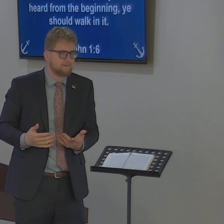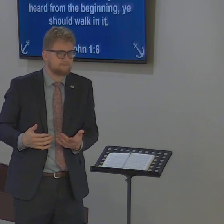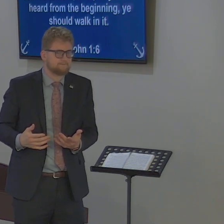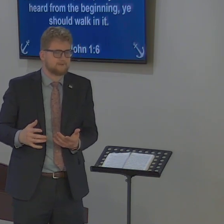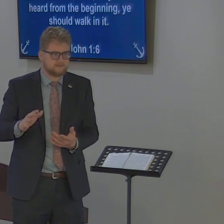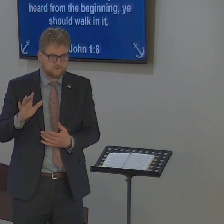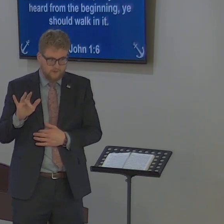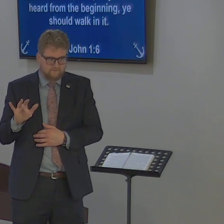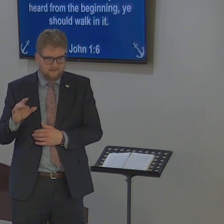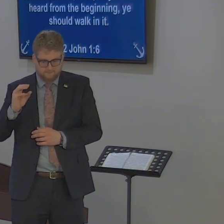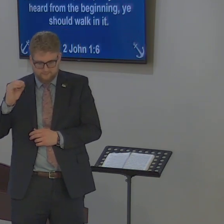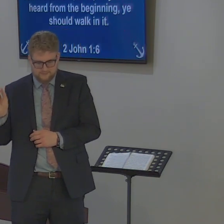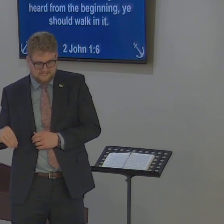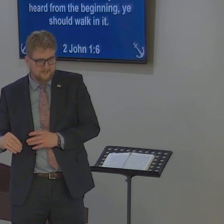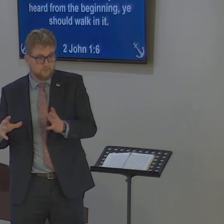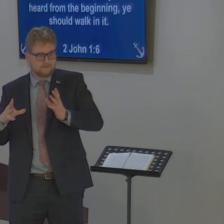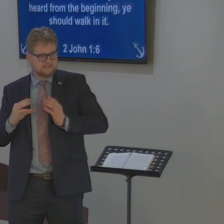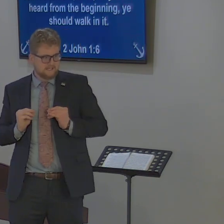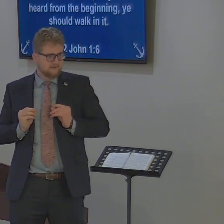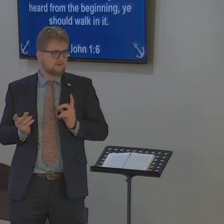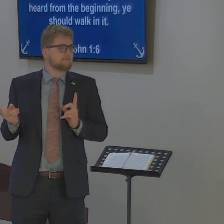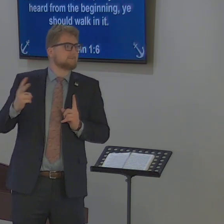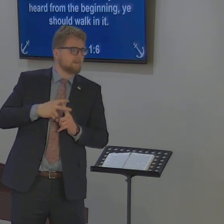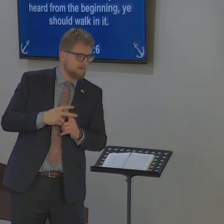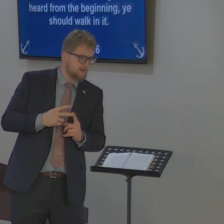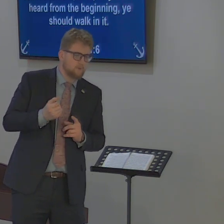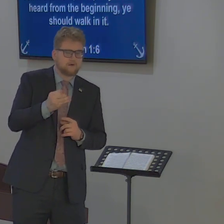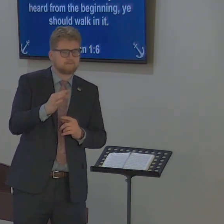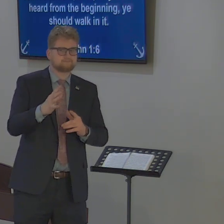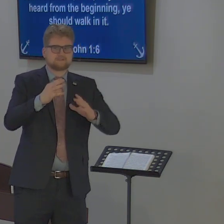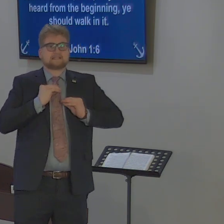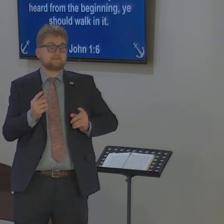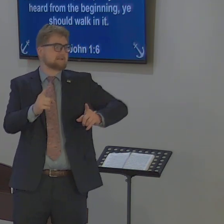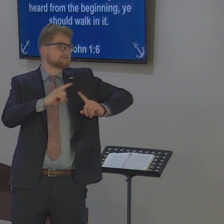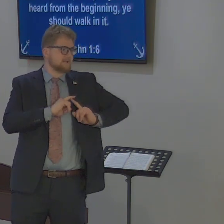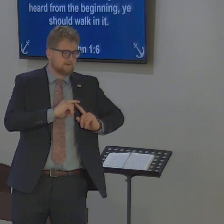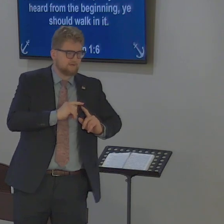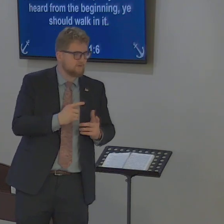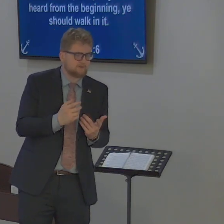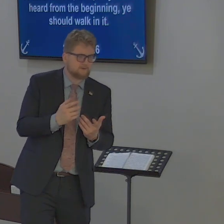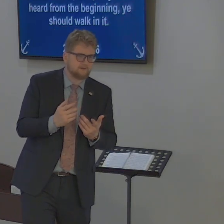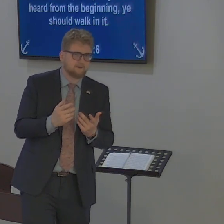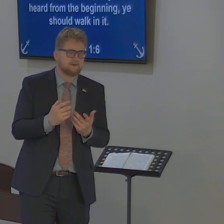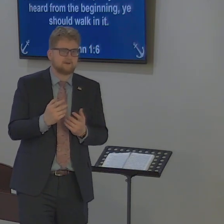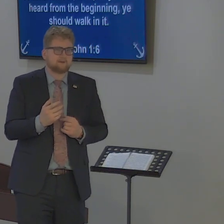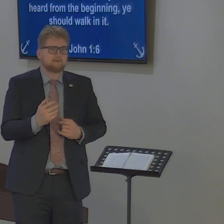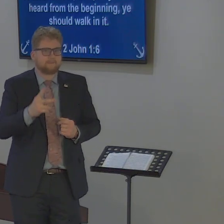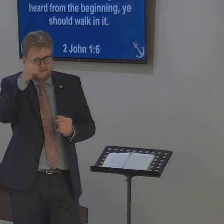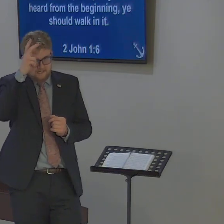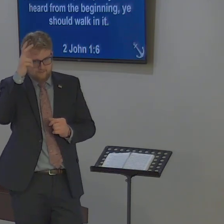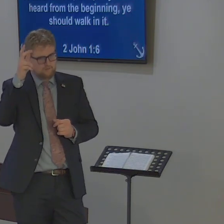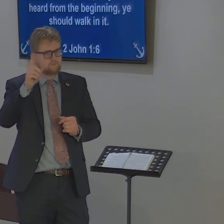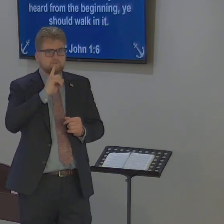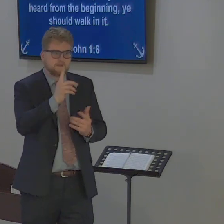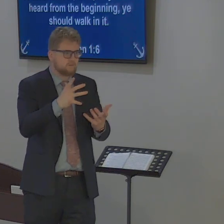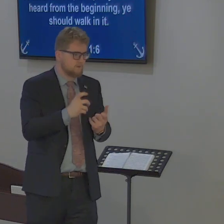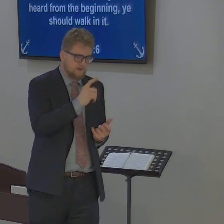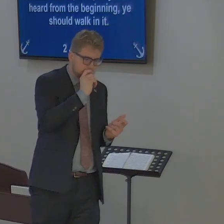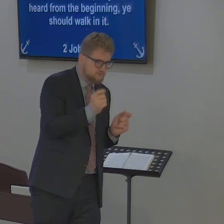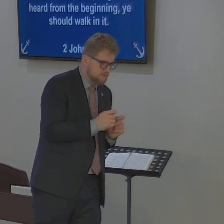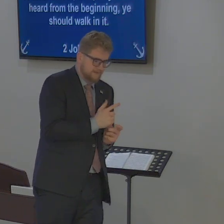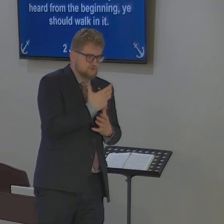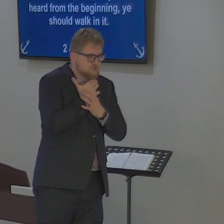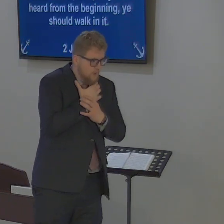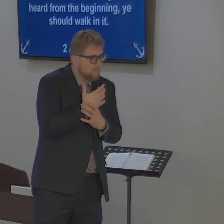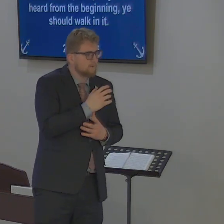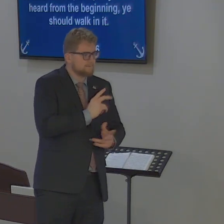life. Yeah, that's not true. Or when the devil shows up and says, don't believe that. You really believe what the preacher's saying? You really believe what that Bible's saying? You